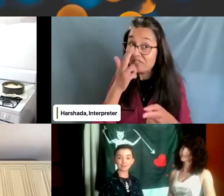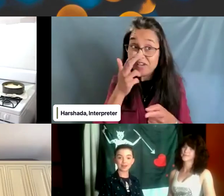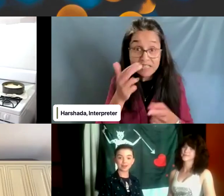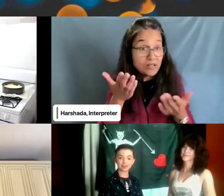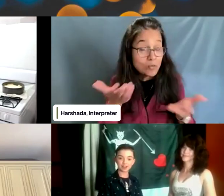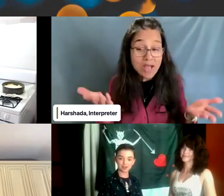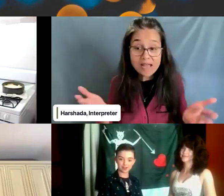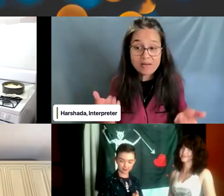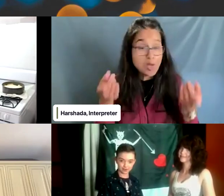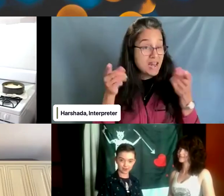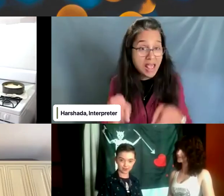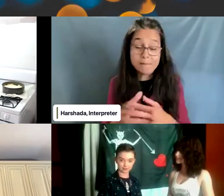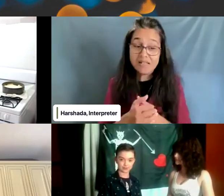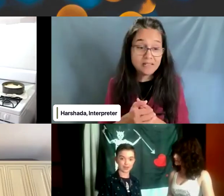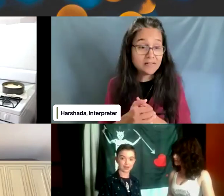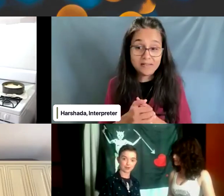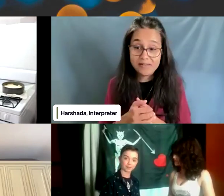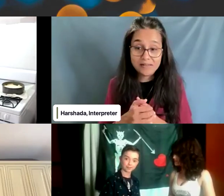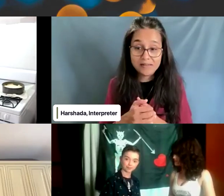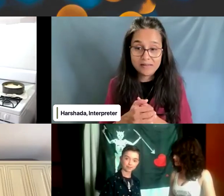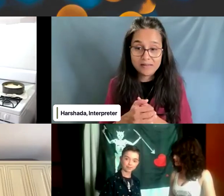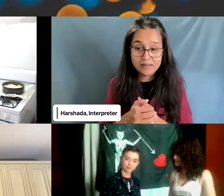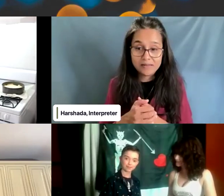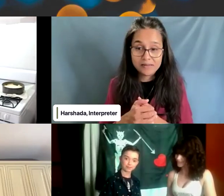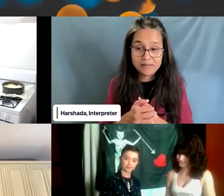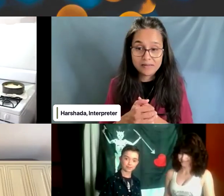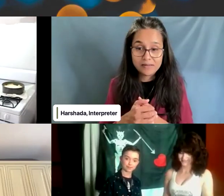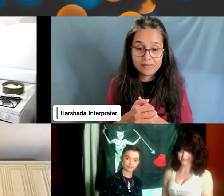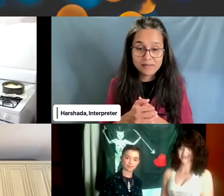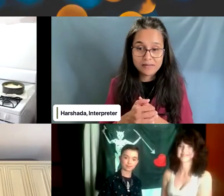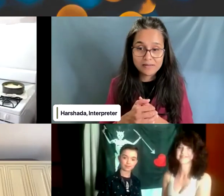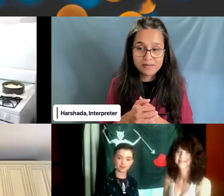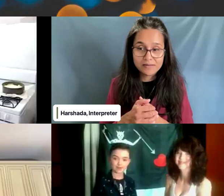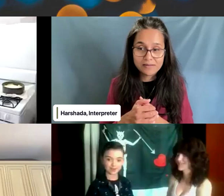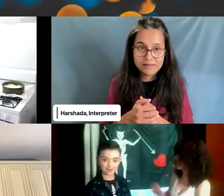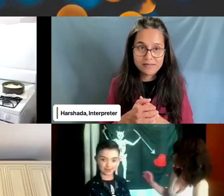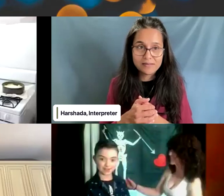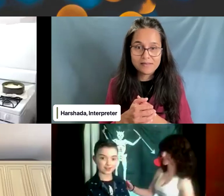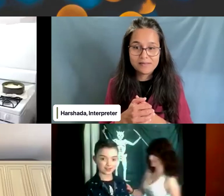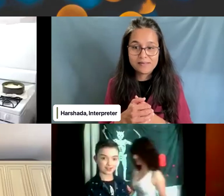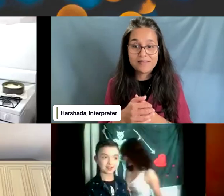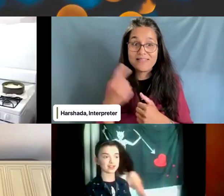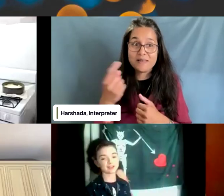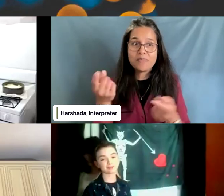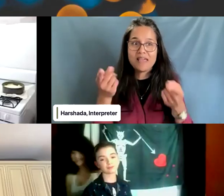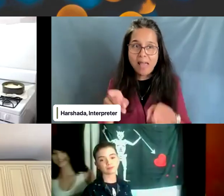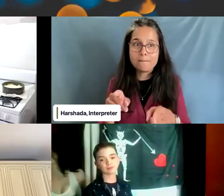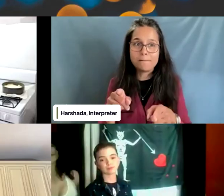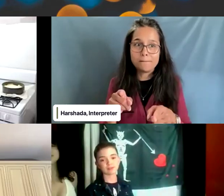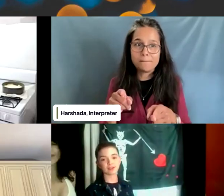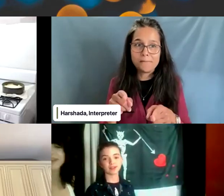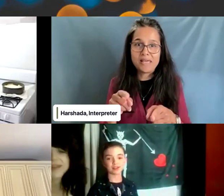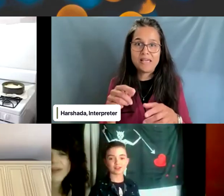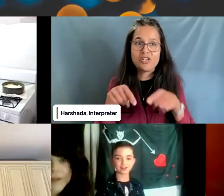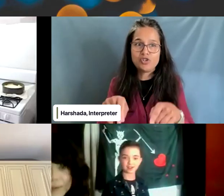that happened off camera. Oh my gosh, there were so many funny moments that were happening on camera,